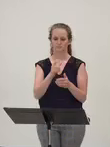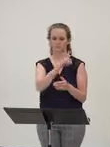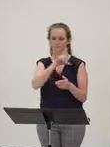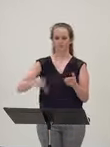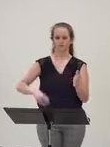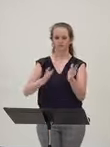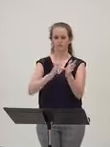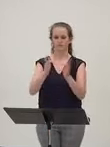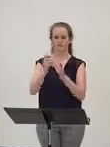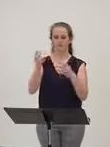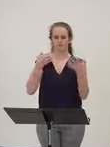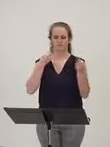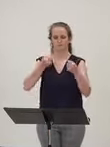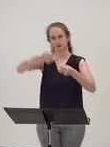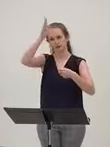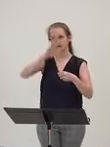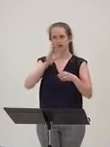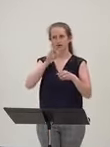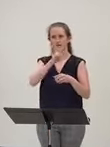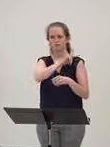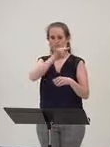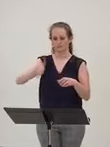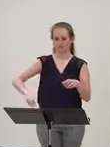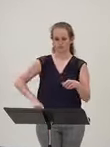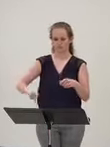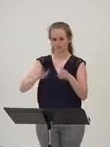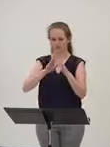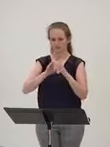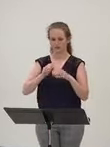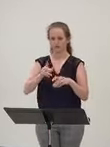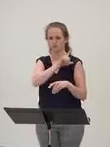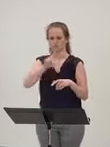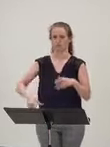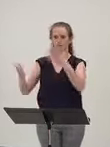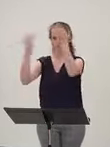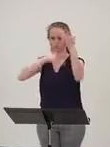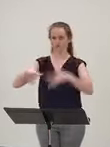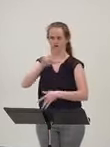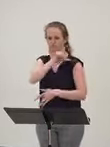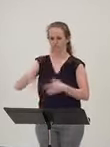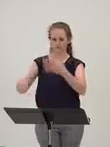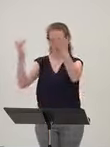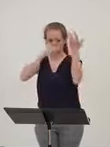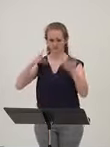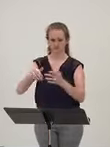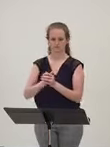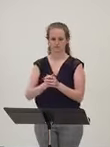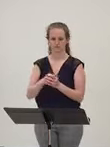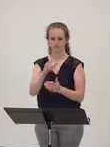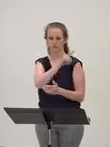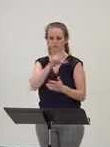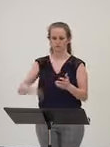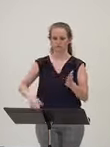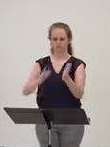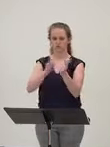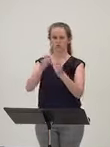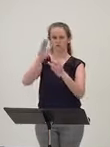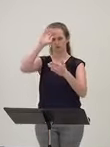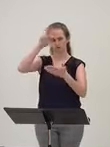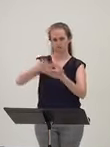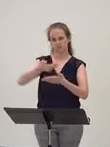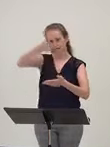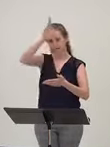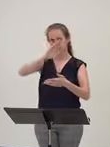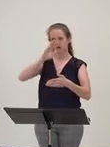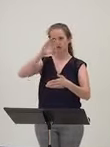Lord Jesus, you are mighty God and Prince of Peace. Lord, have mercy. Lord, have mercy. Lord Jesus, you are the Son of